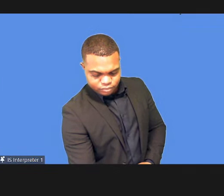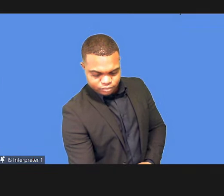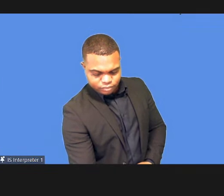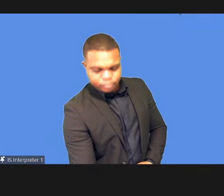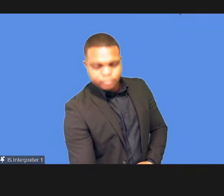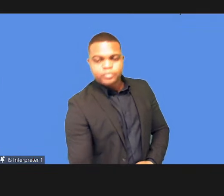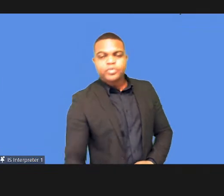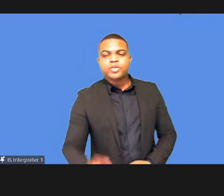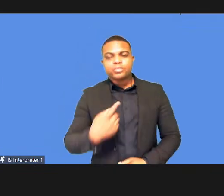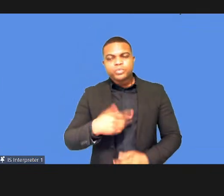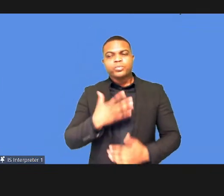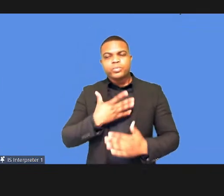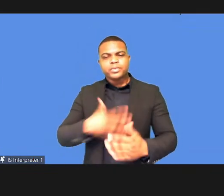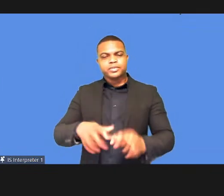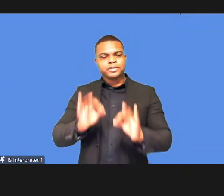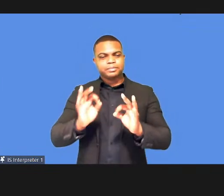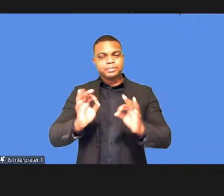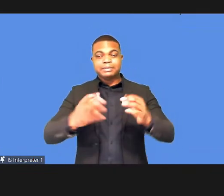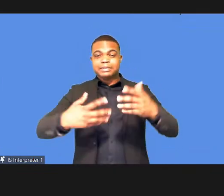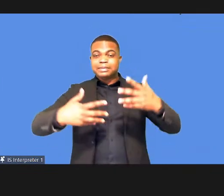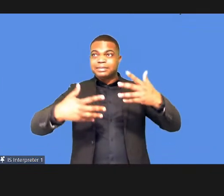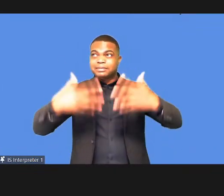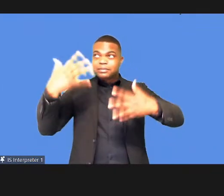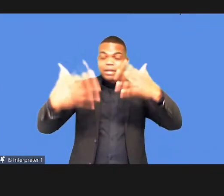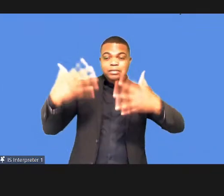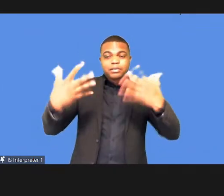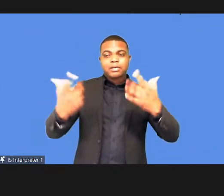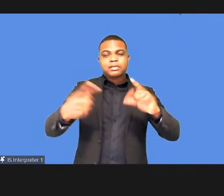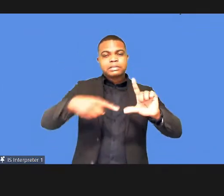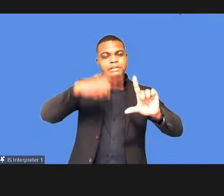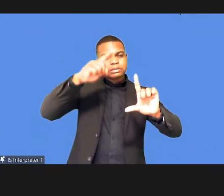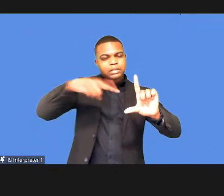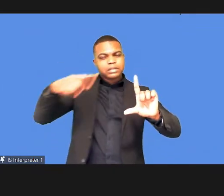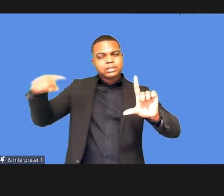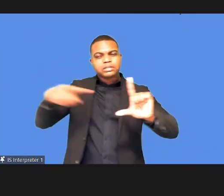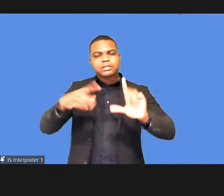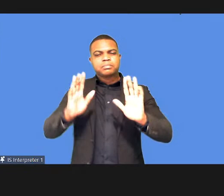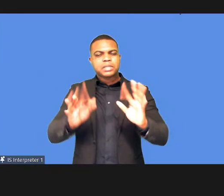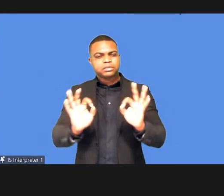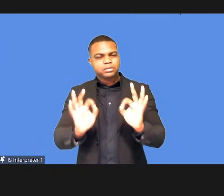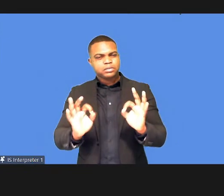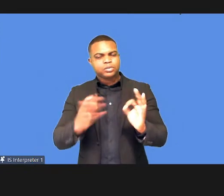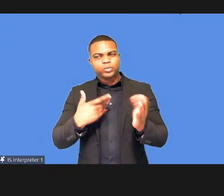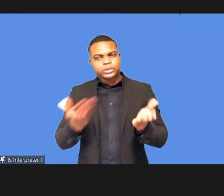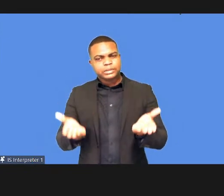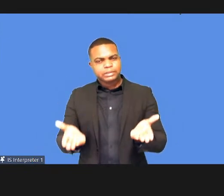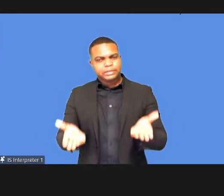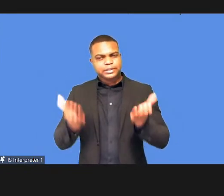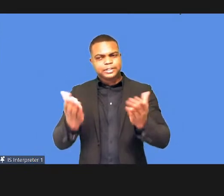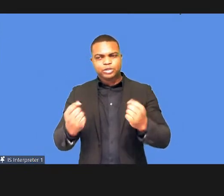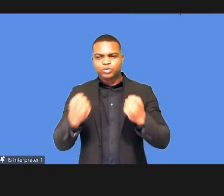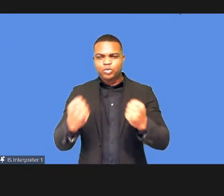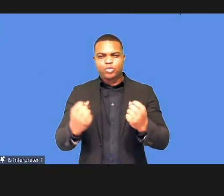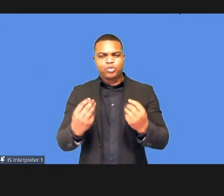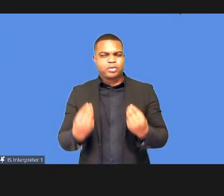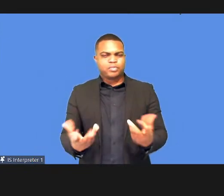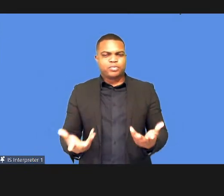the Agenda 2063 of the African Union and the Sustainable Development Goals, which is Agenda